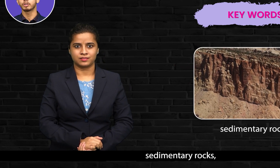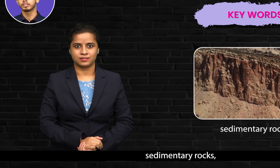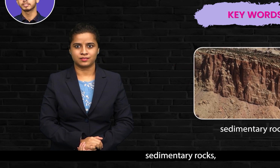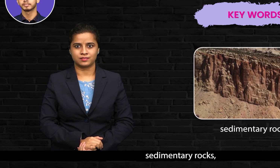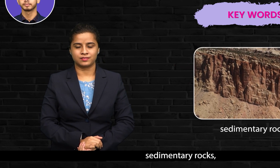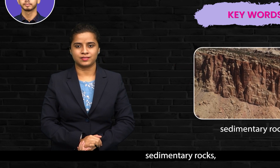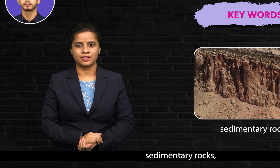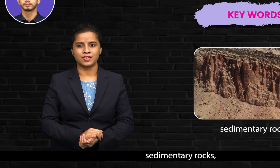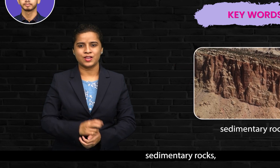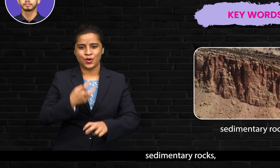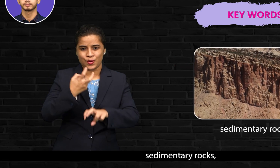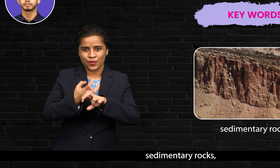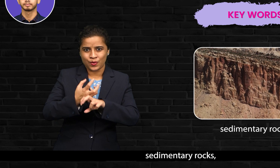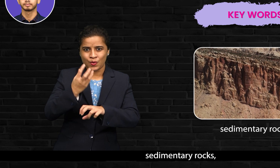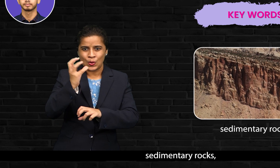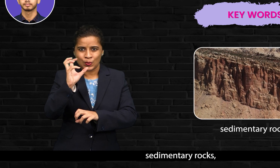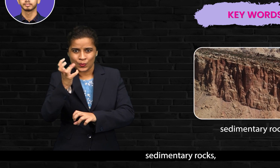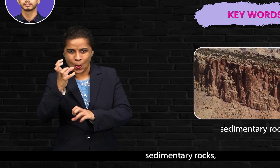sedimentary rocks,